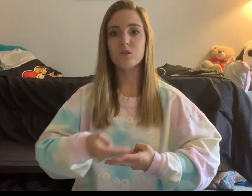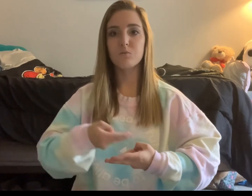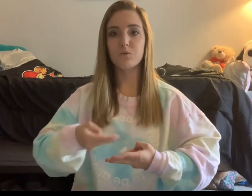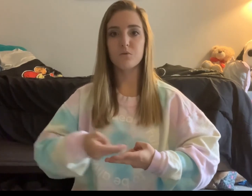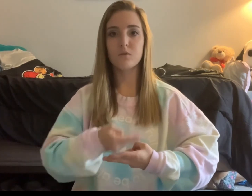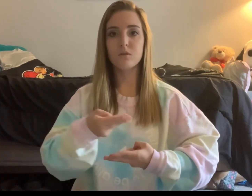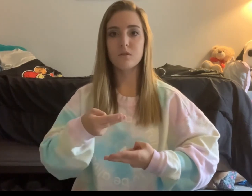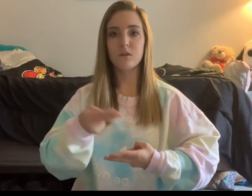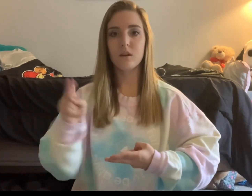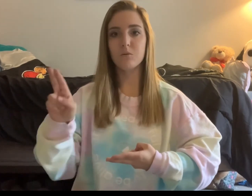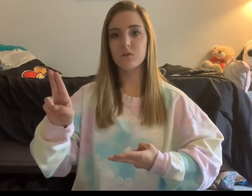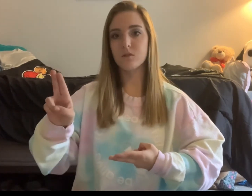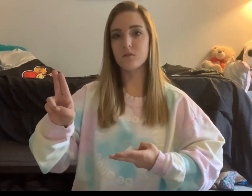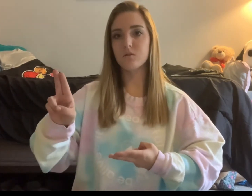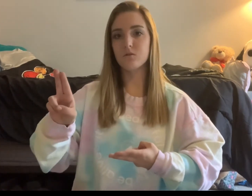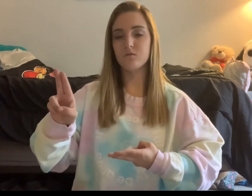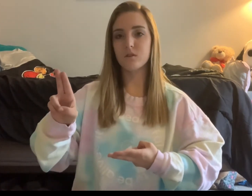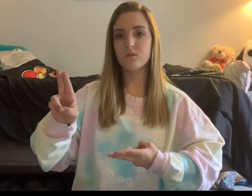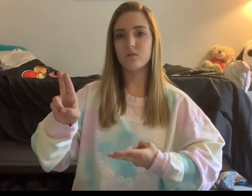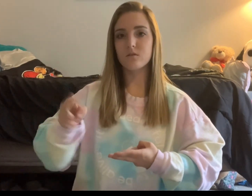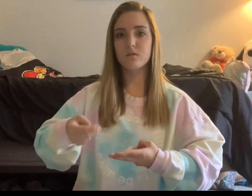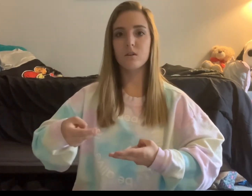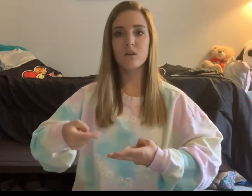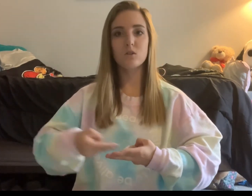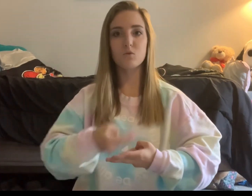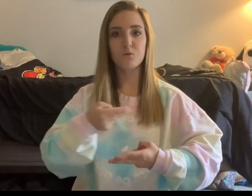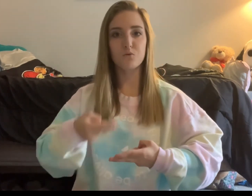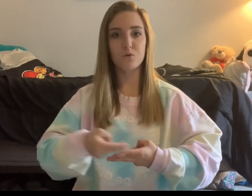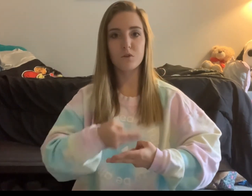Spoon. And that one's also the two fingers. Spoon.